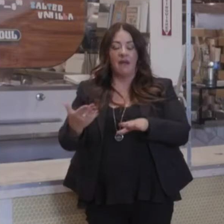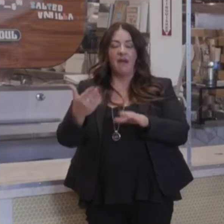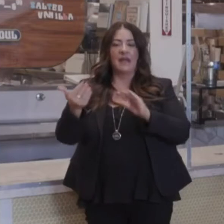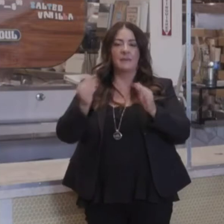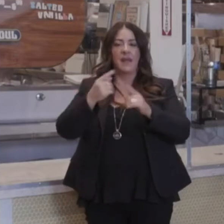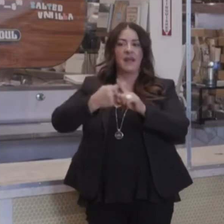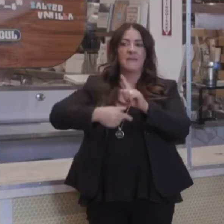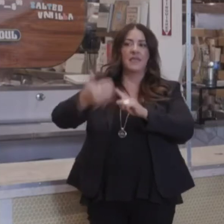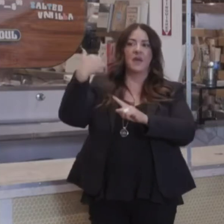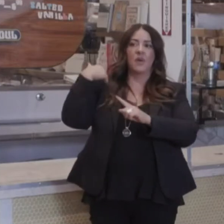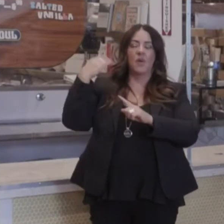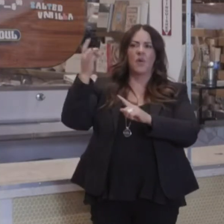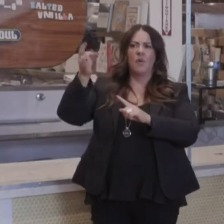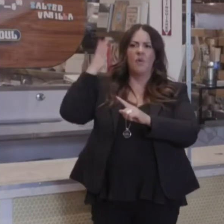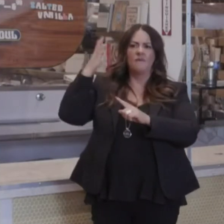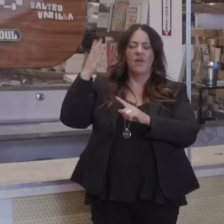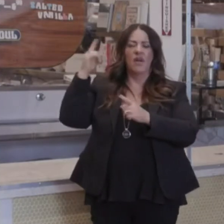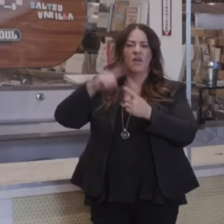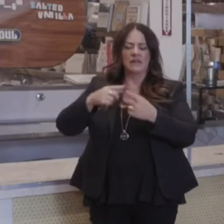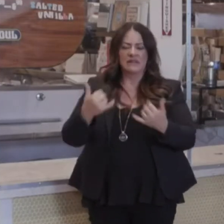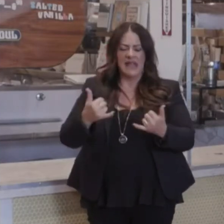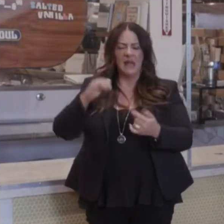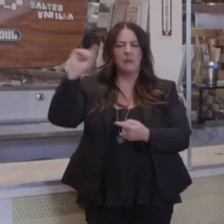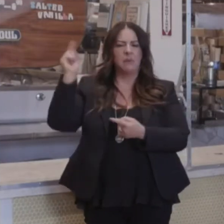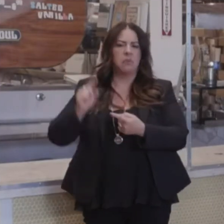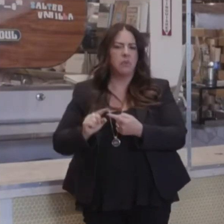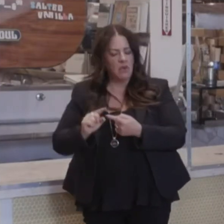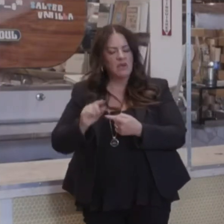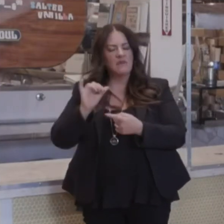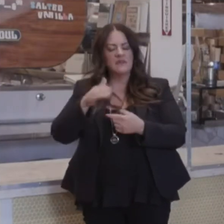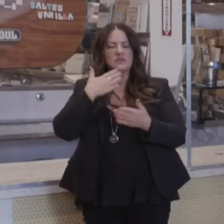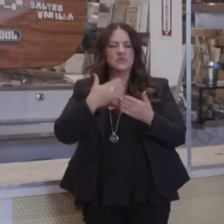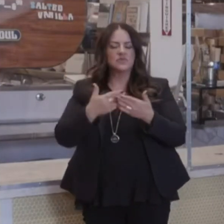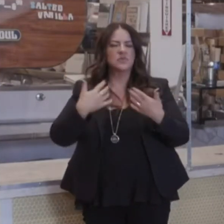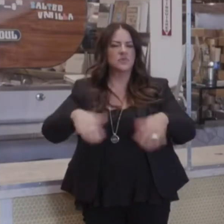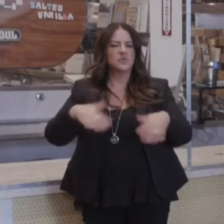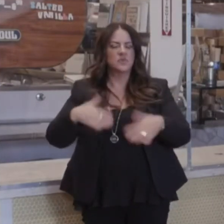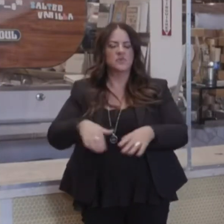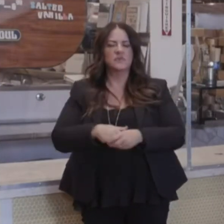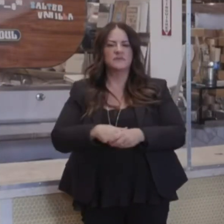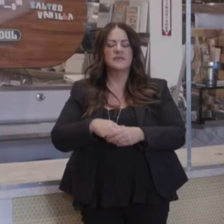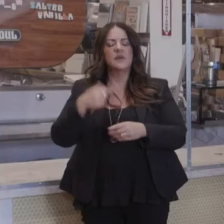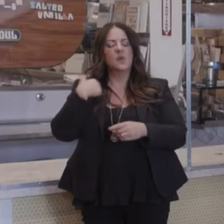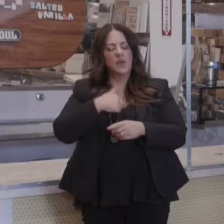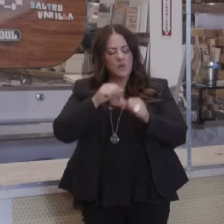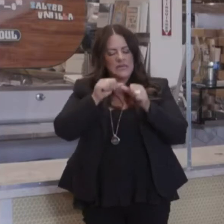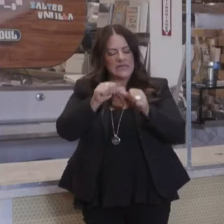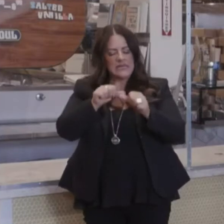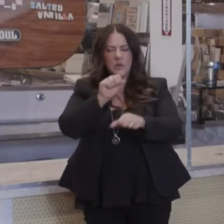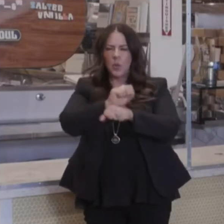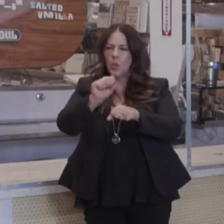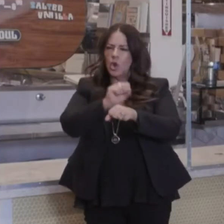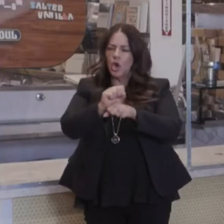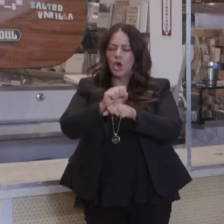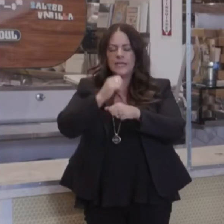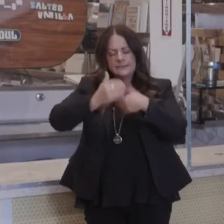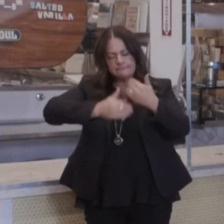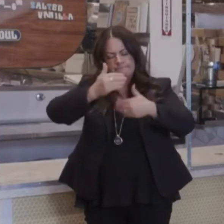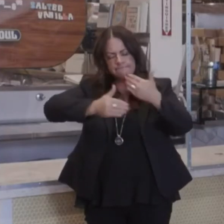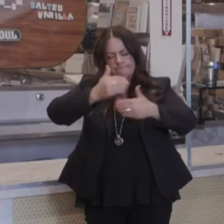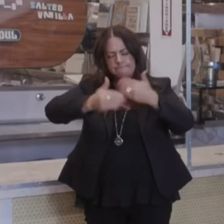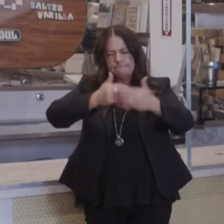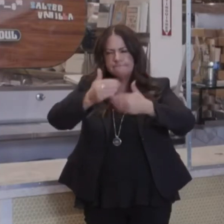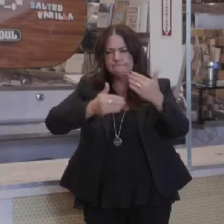of the tunnel. Again, I talk about a bright light. We're going to work through these next few weeks, next few months till we get to that herd immunity, get